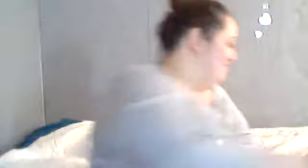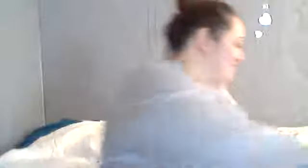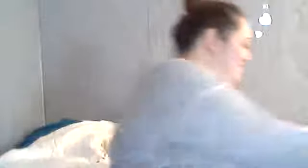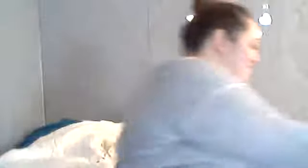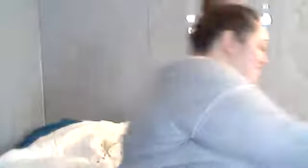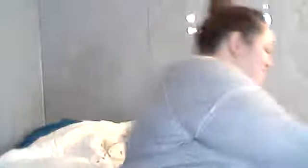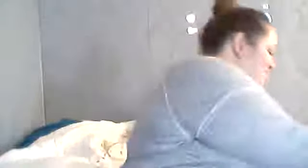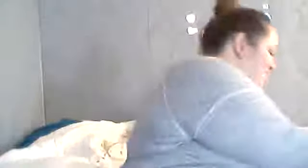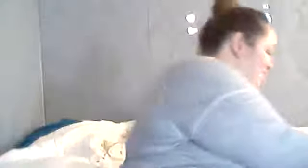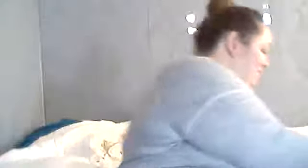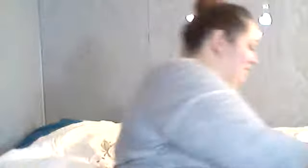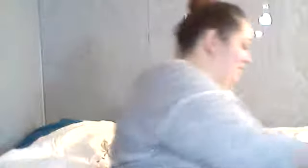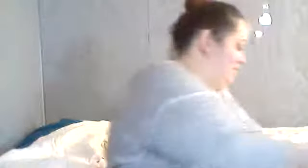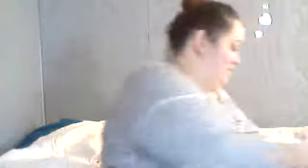Here, let me help you out a little bit here,